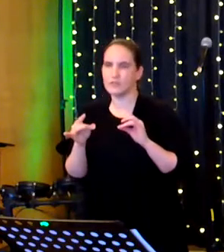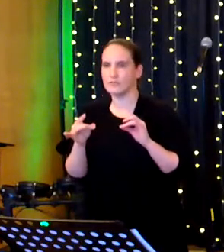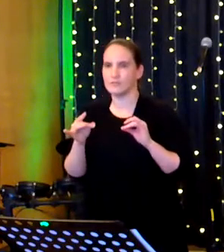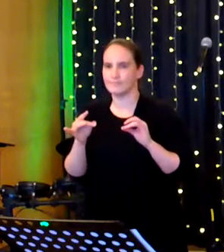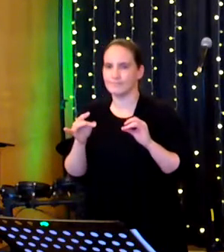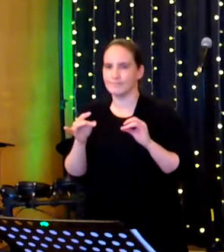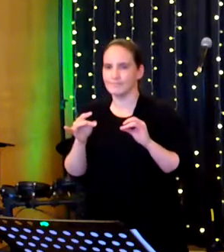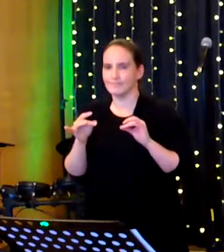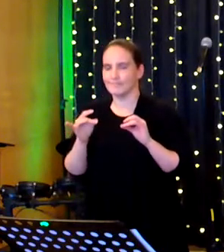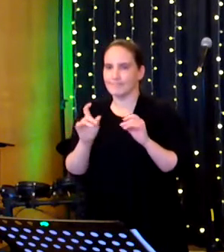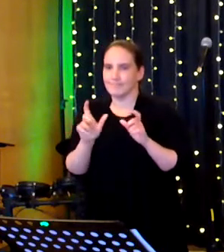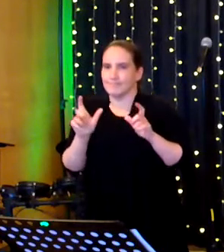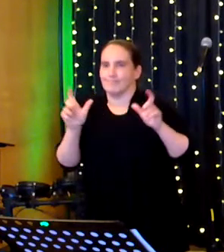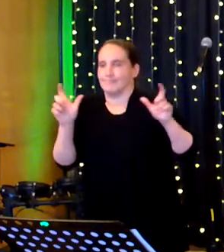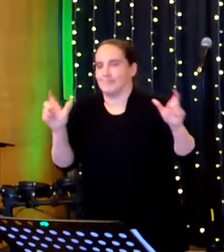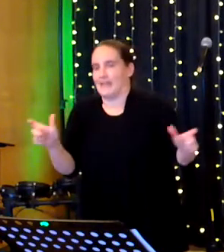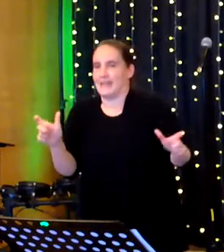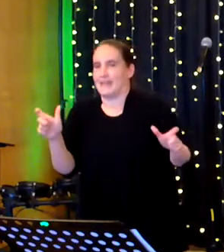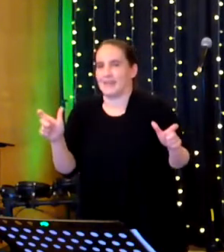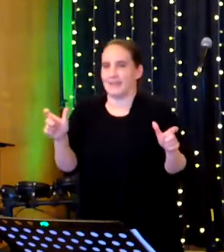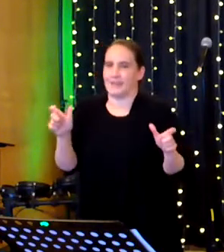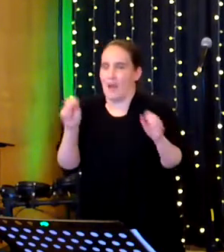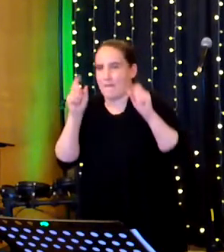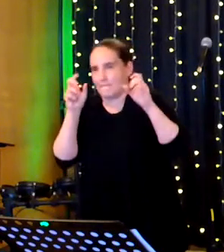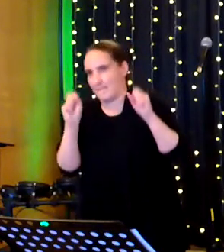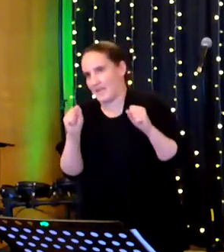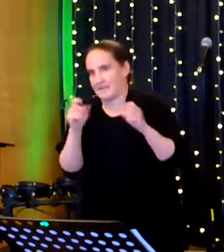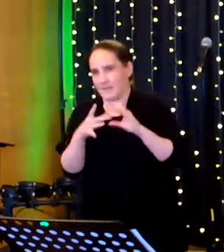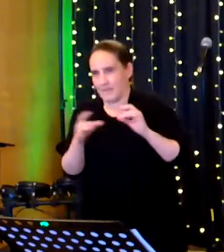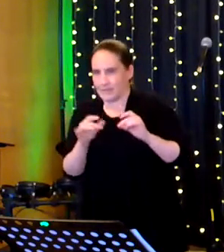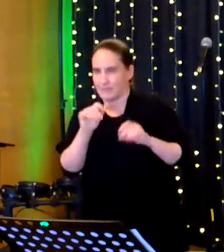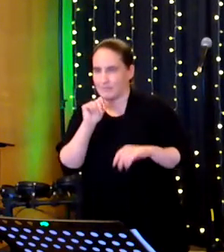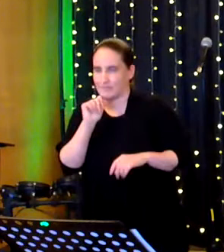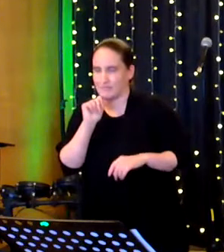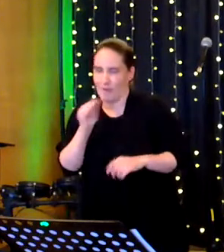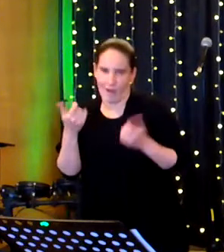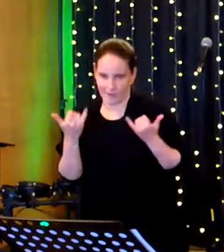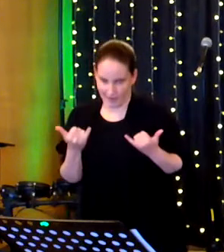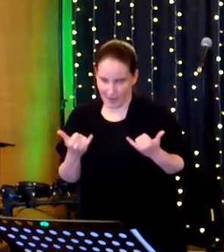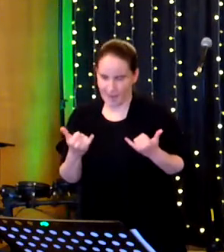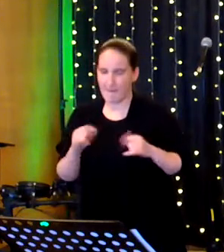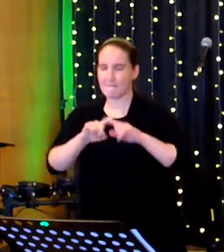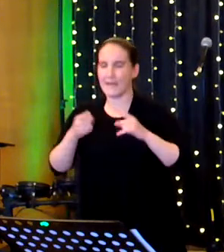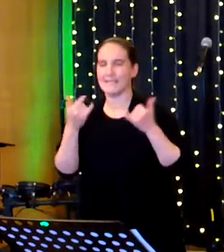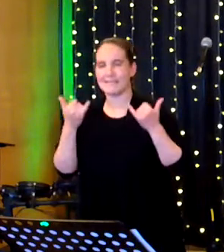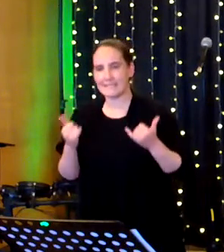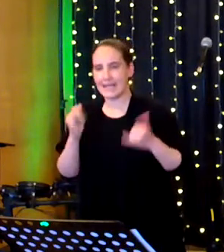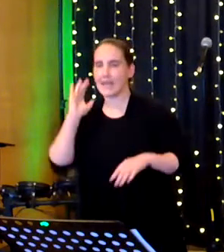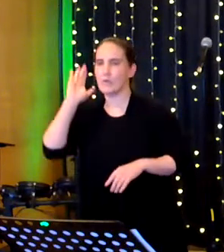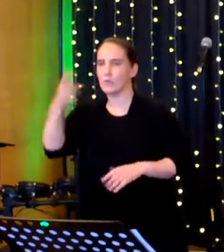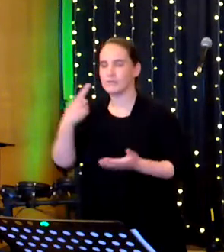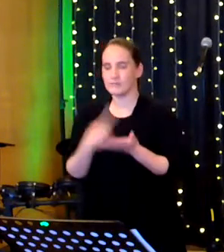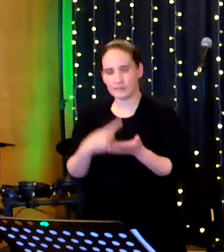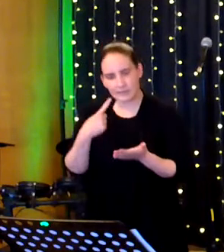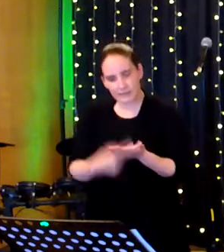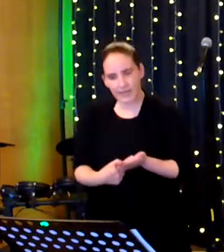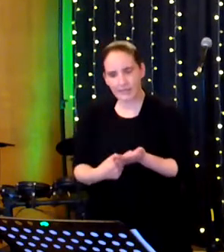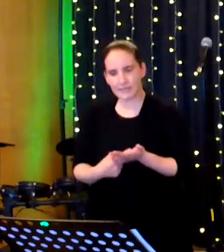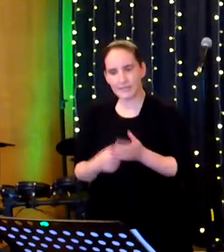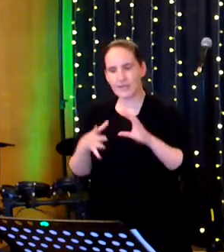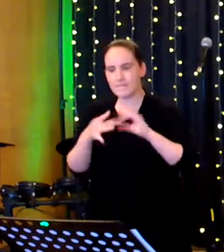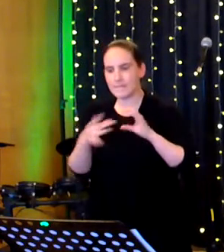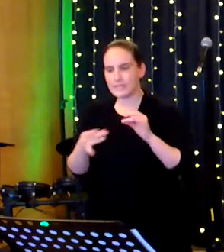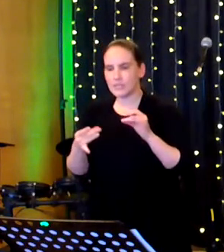get it here. I'm sorry. It's just not going to happen. But what we're going to talk about today is the way that this message is delivered to